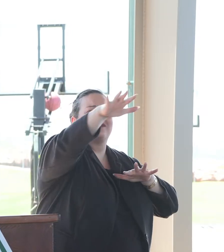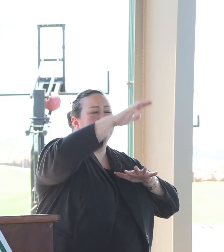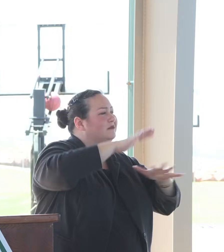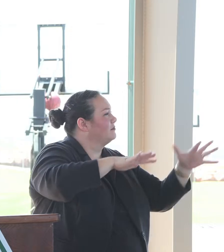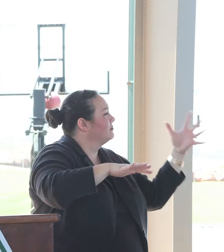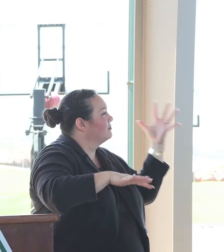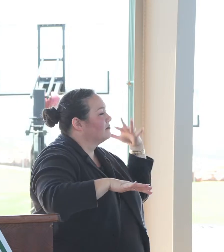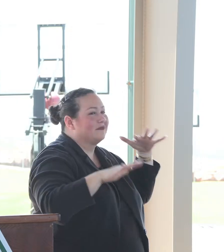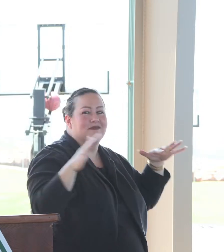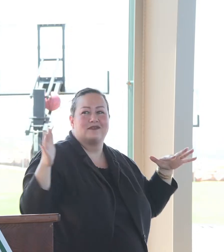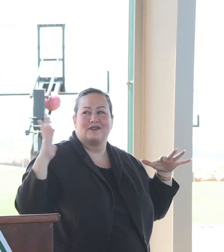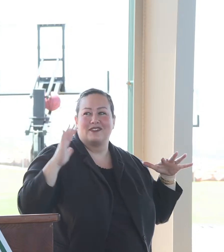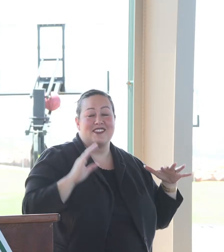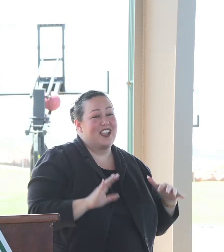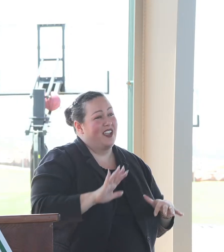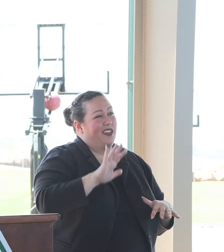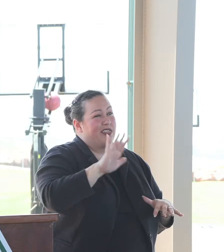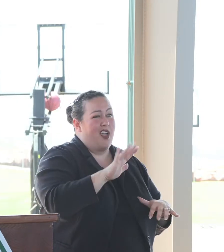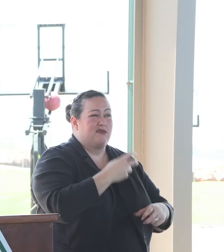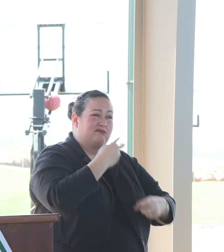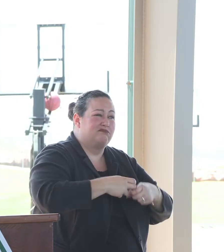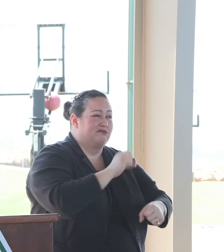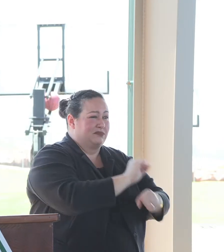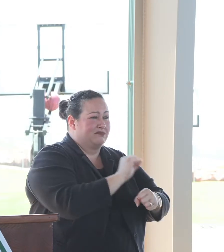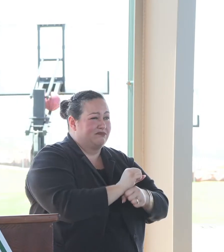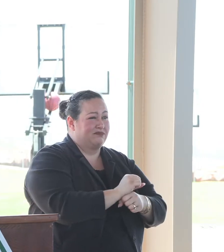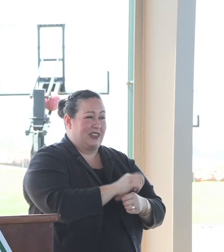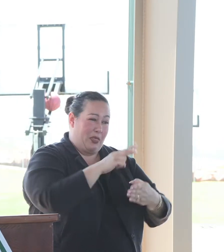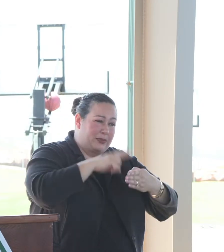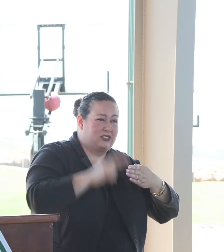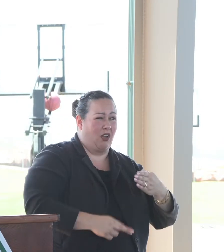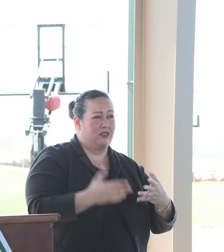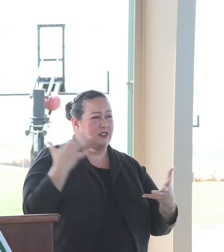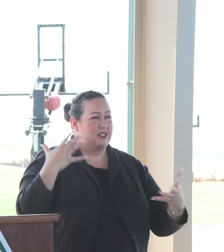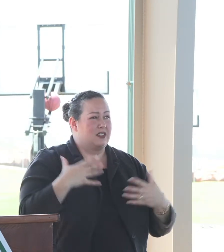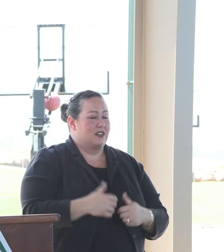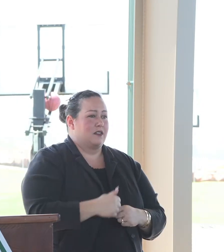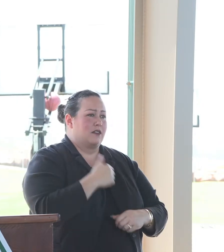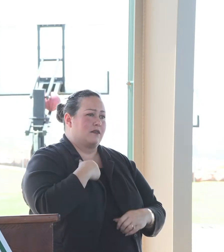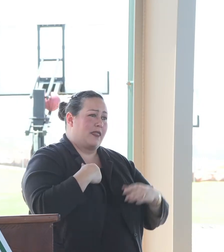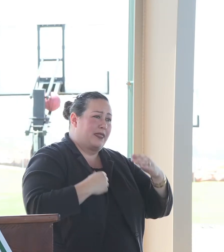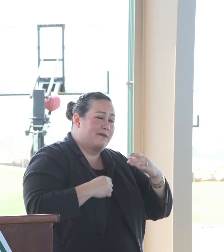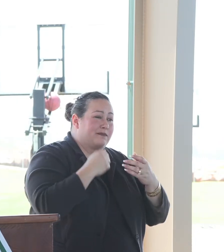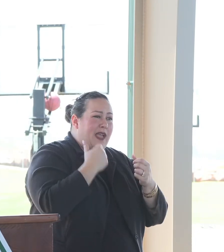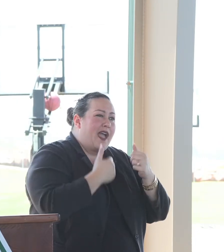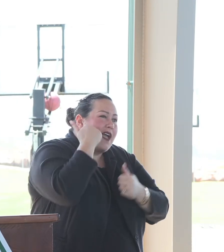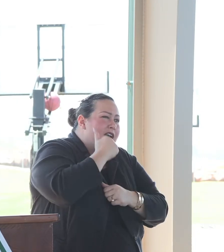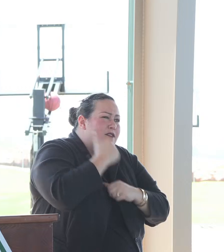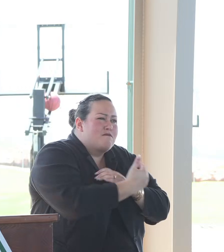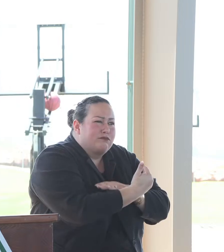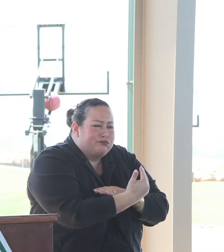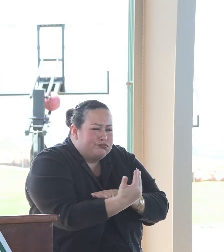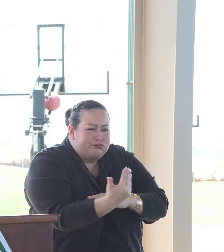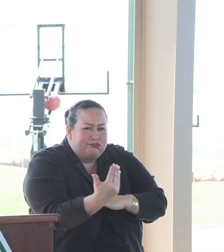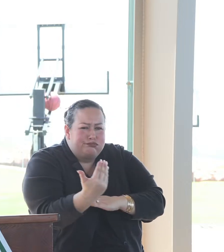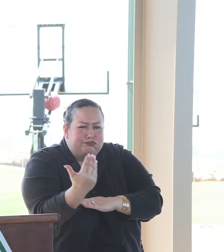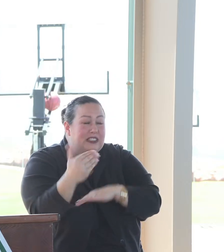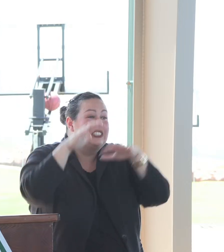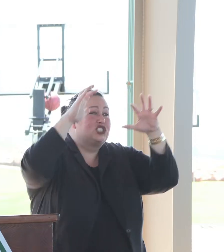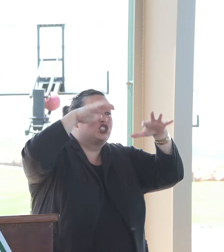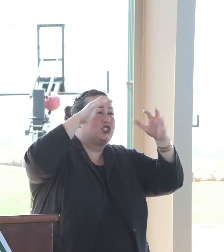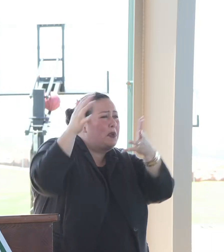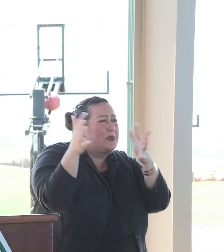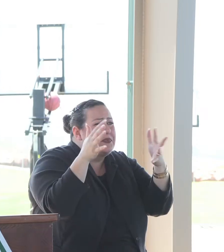fruit of their labor that rose each day before the sun, worked in challenging conditions, and